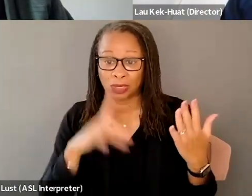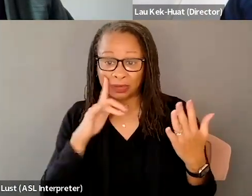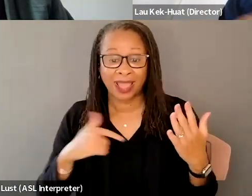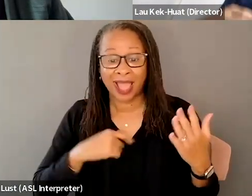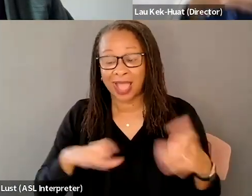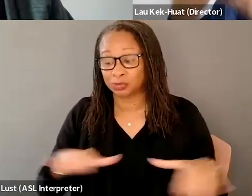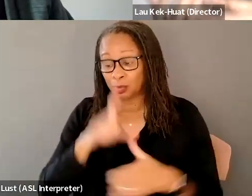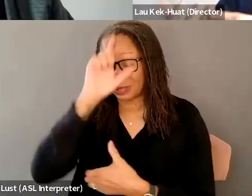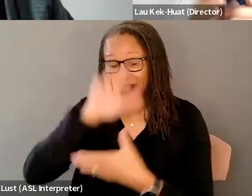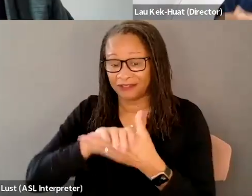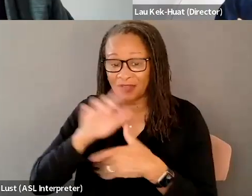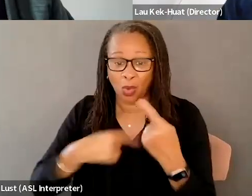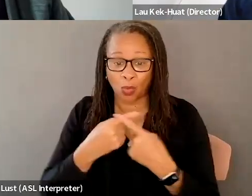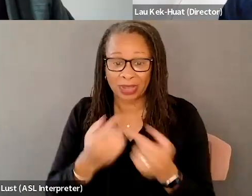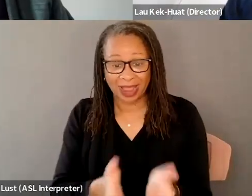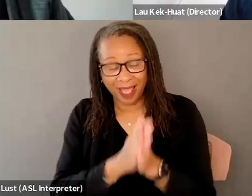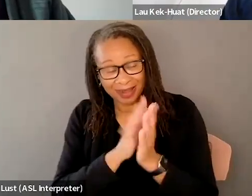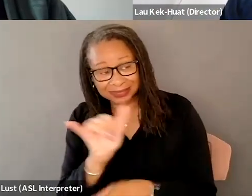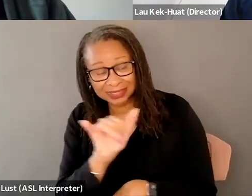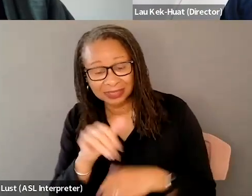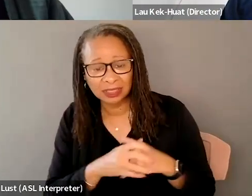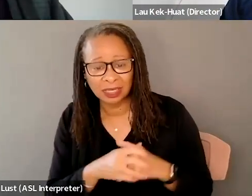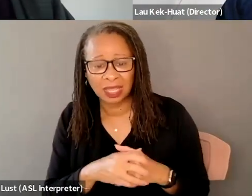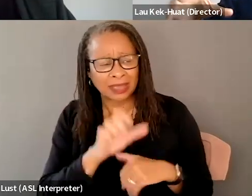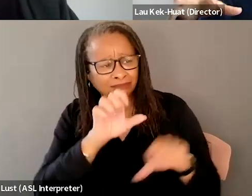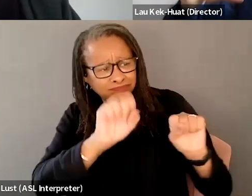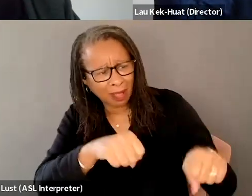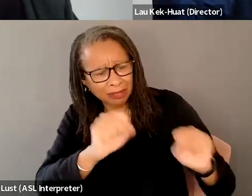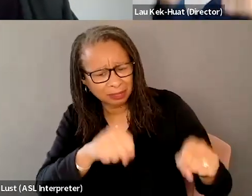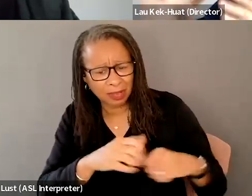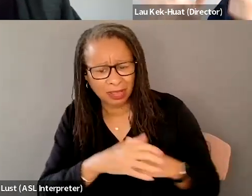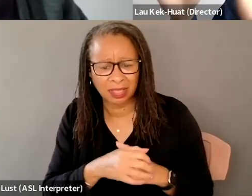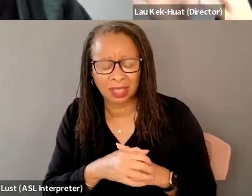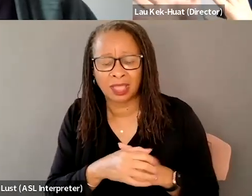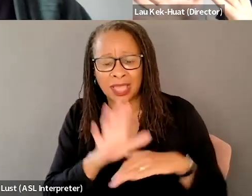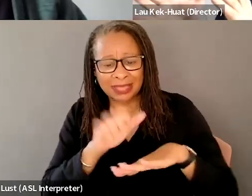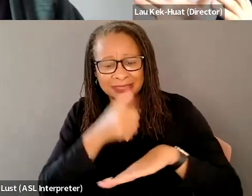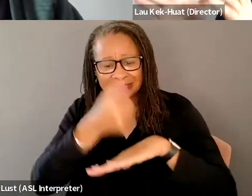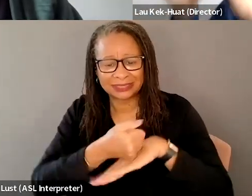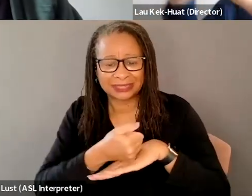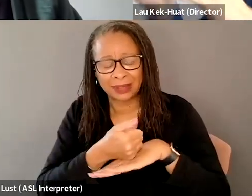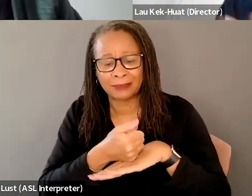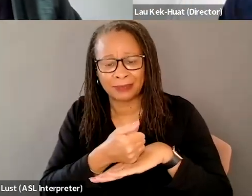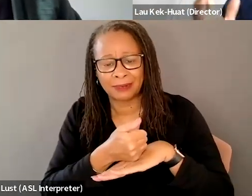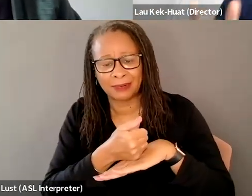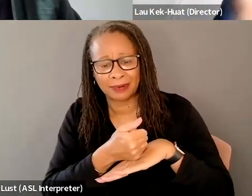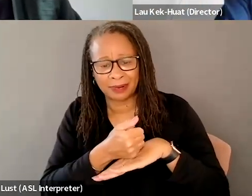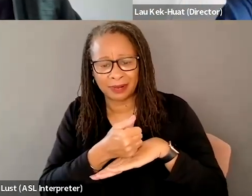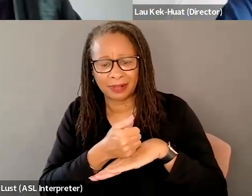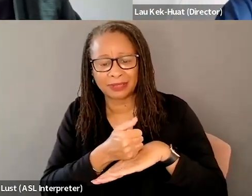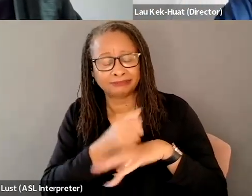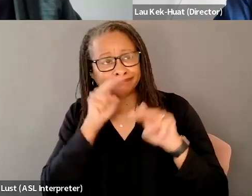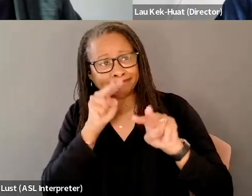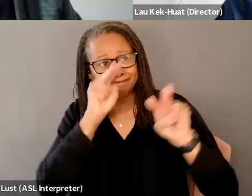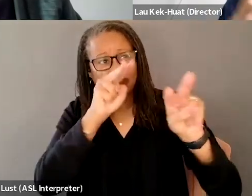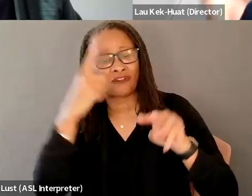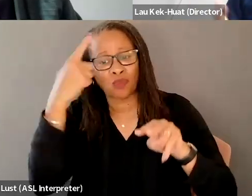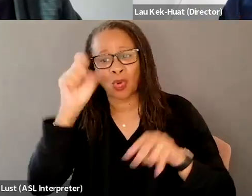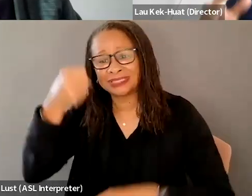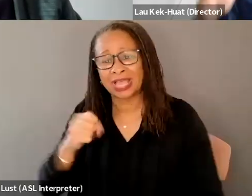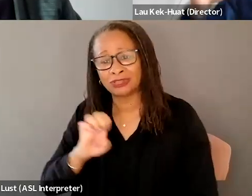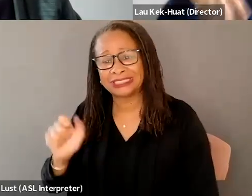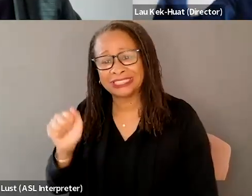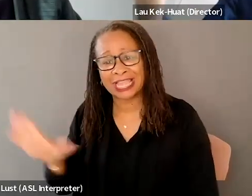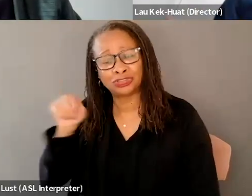believe when I asked him would that be possible you set up a segment to exhibit the Southeast Asia